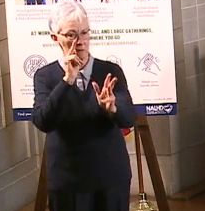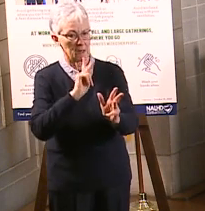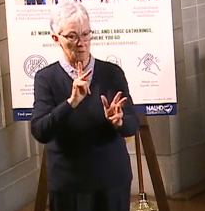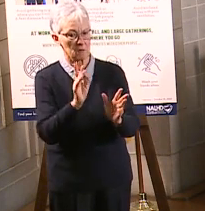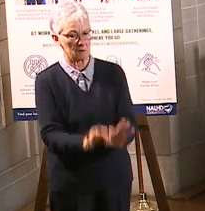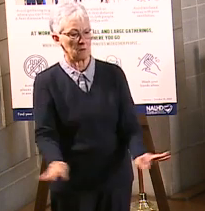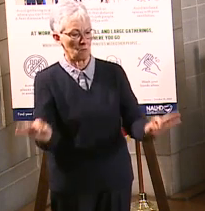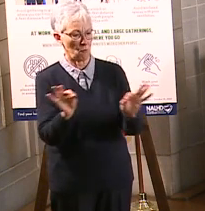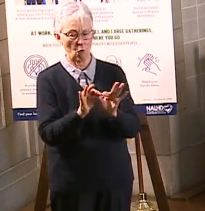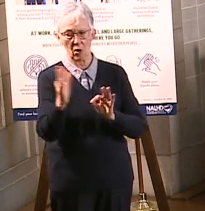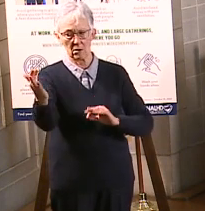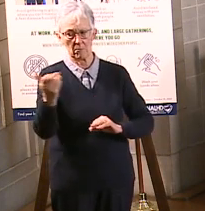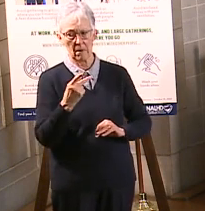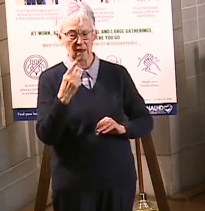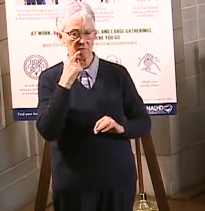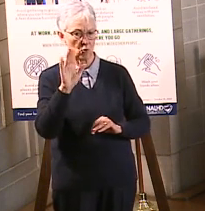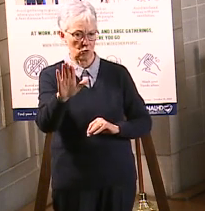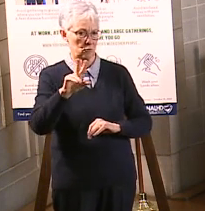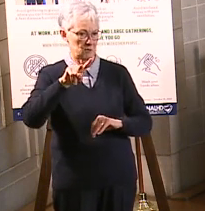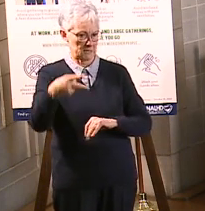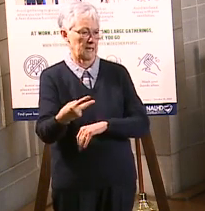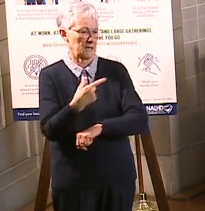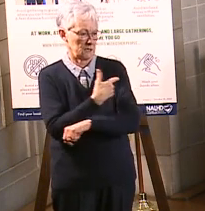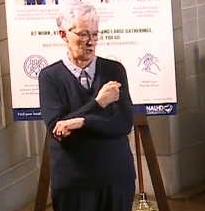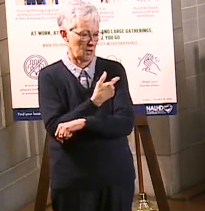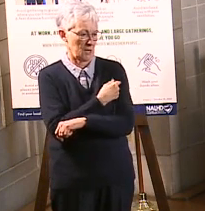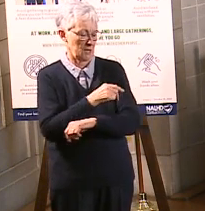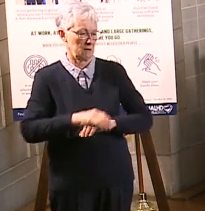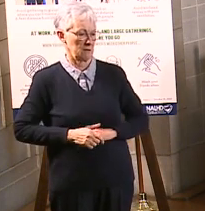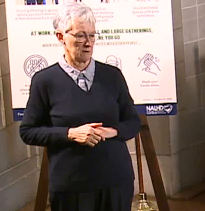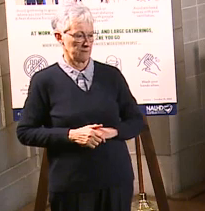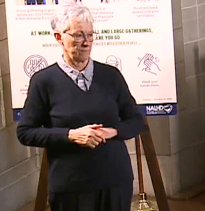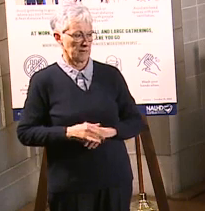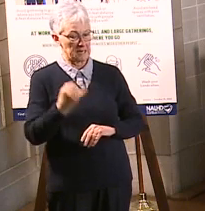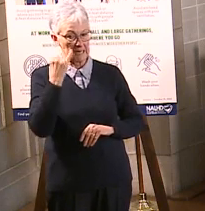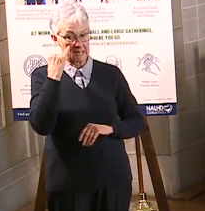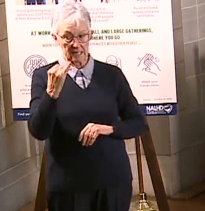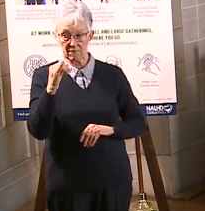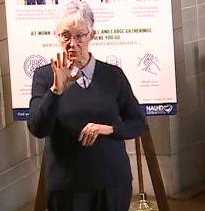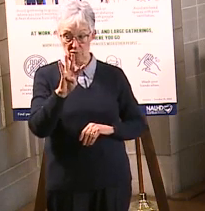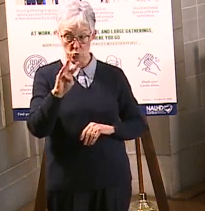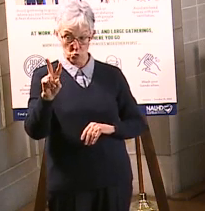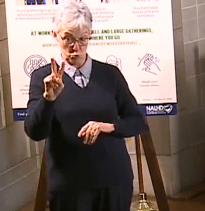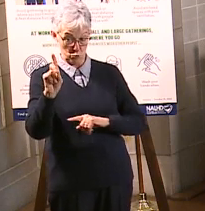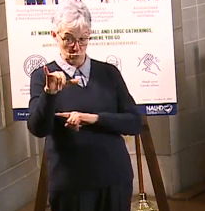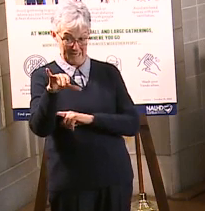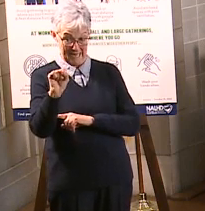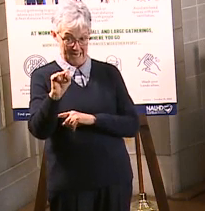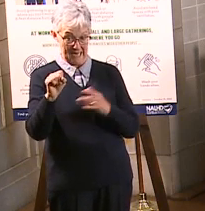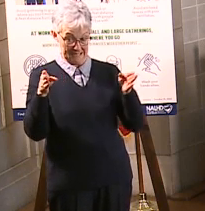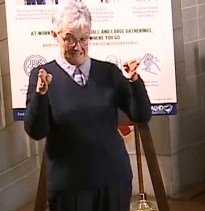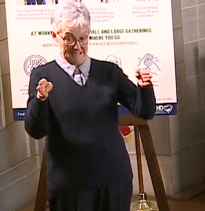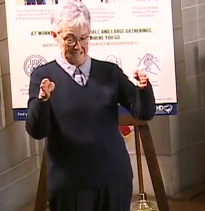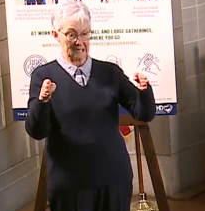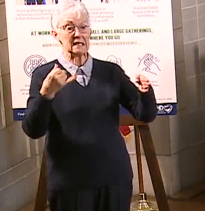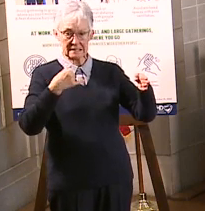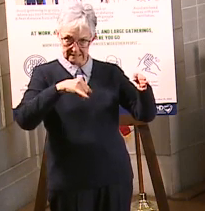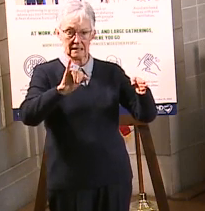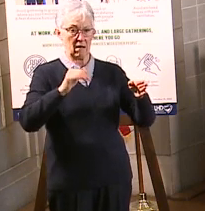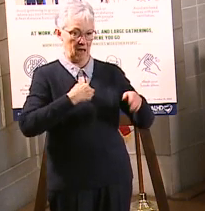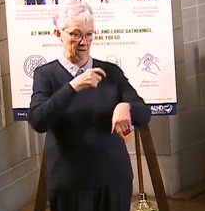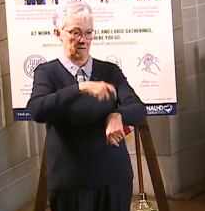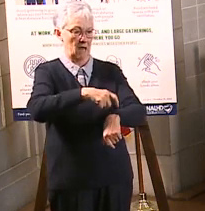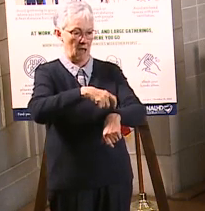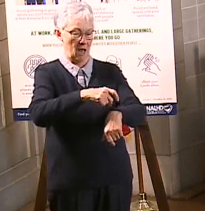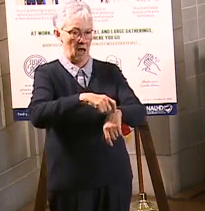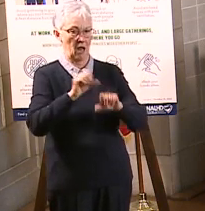by the CDC, though, that they can come back within 42 days, so they do have some time. We do know that people have reached out